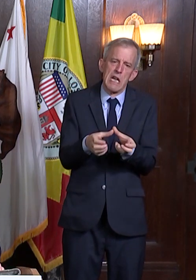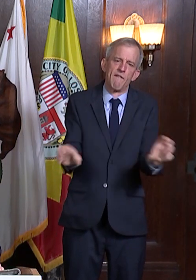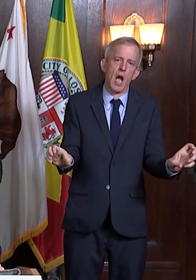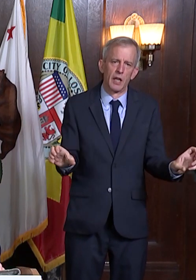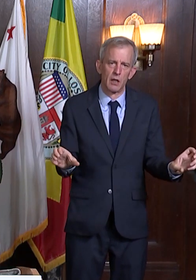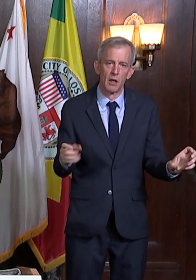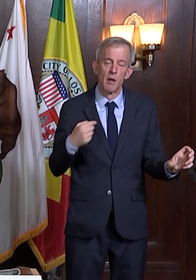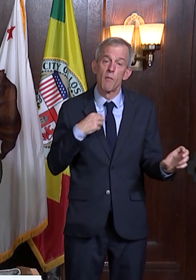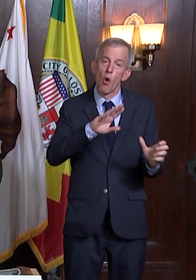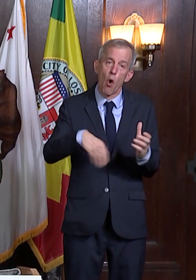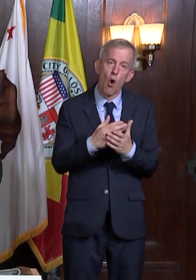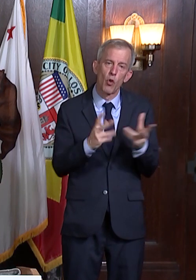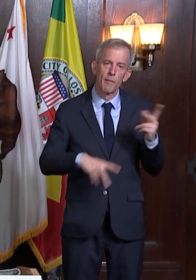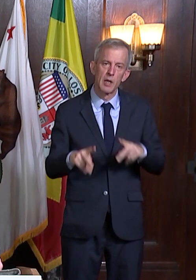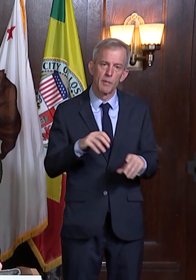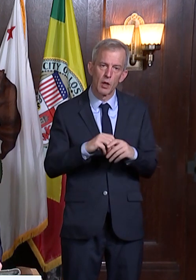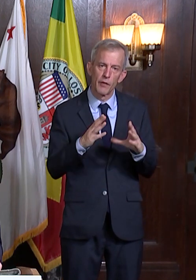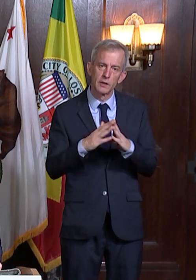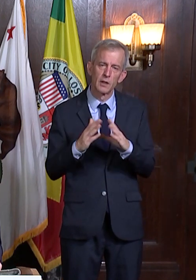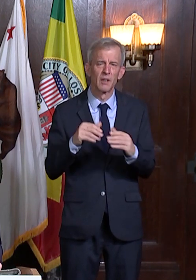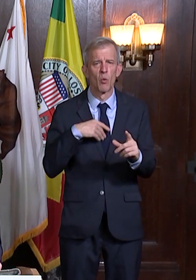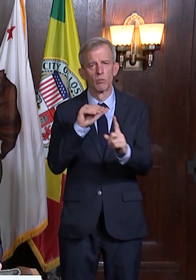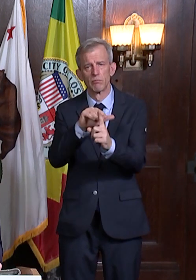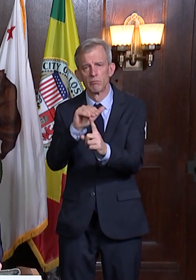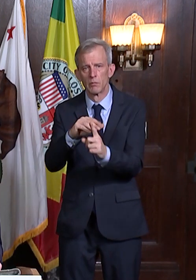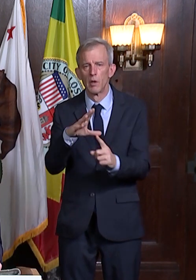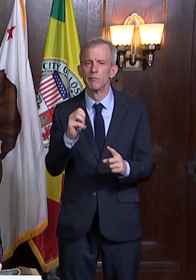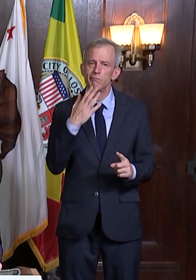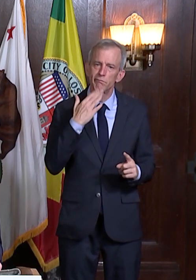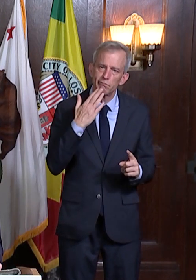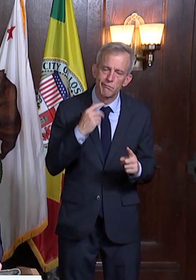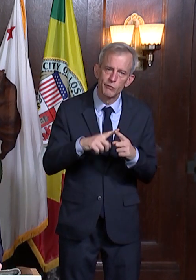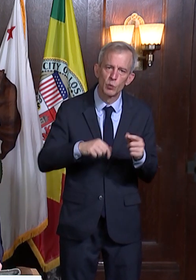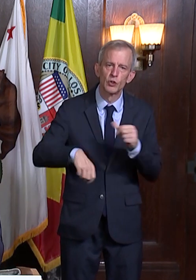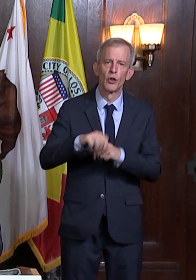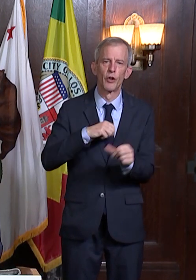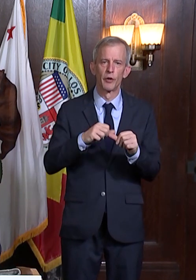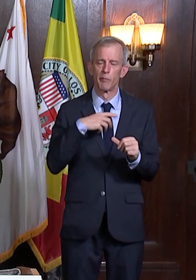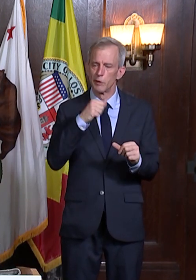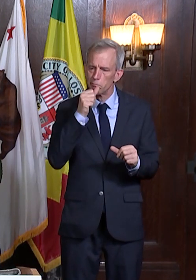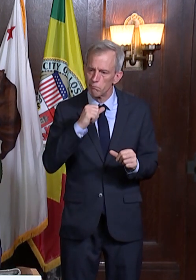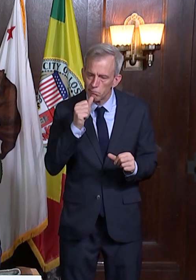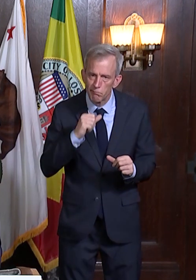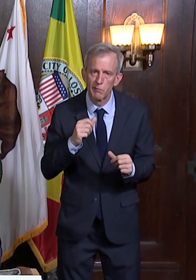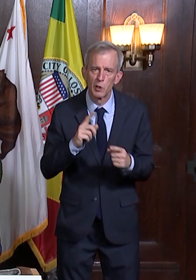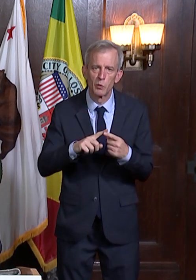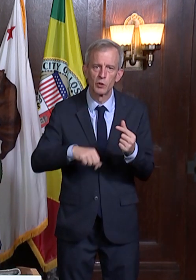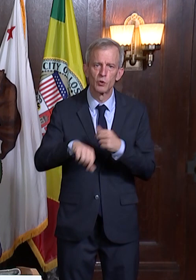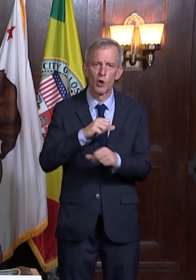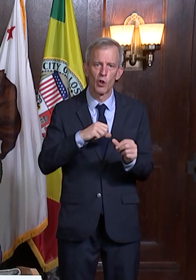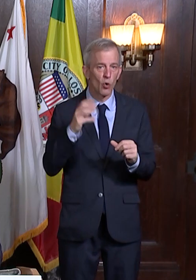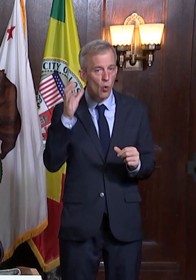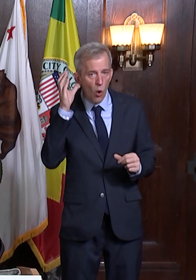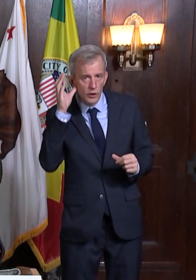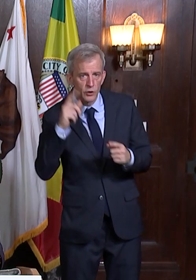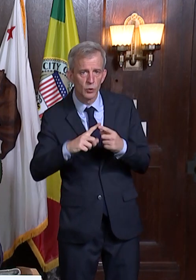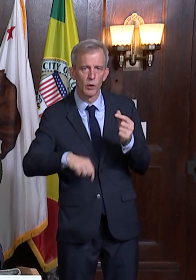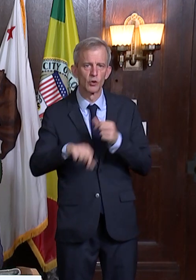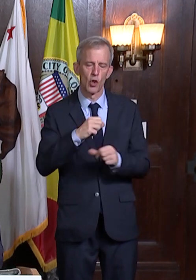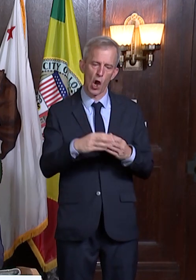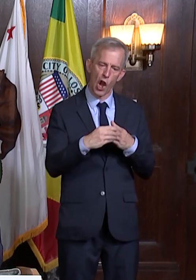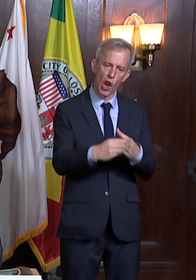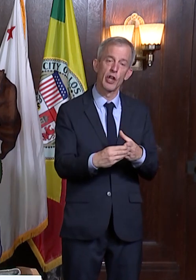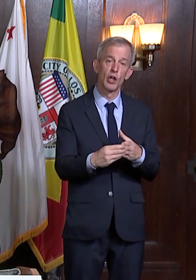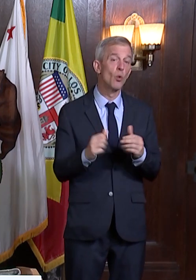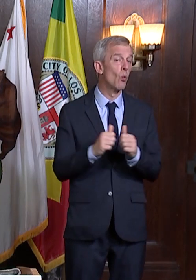city, remind us to be kind to each other, to be patient to each other, to listen to one another, to lead with strength, and to lead with